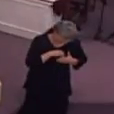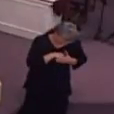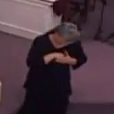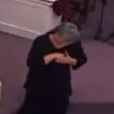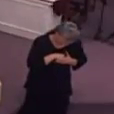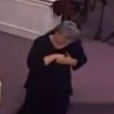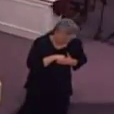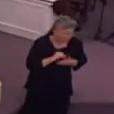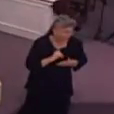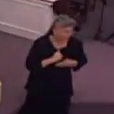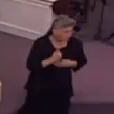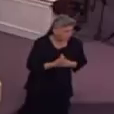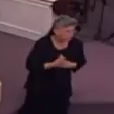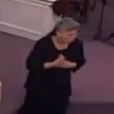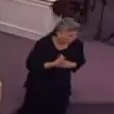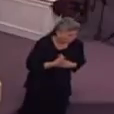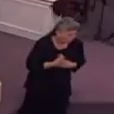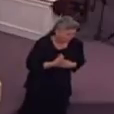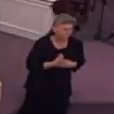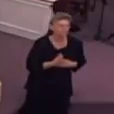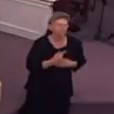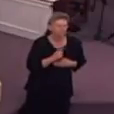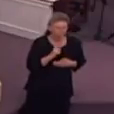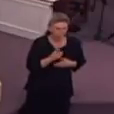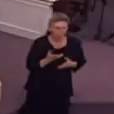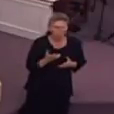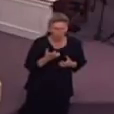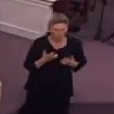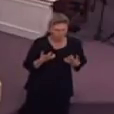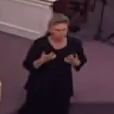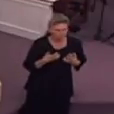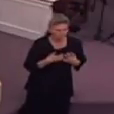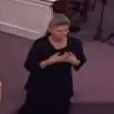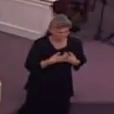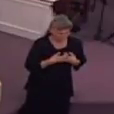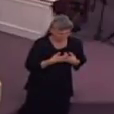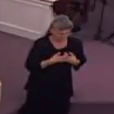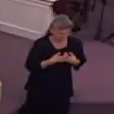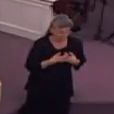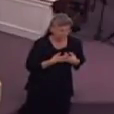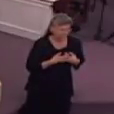recesses of our souls that we really want to fit.